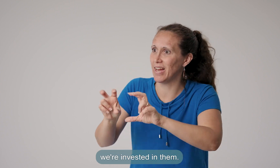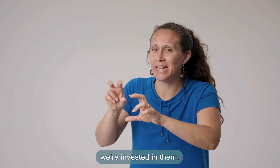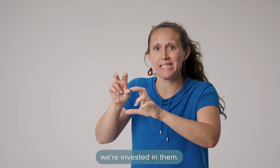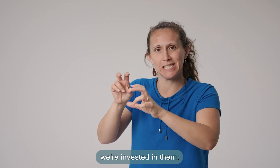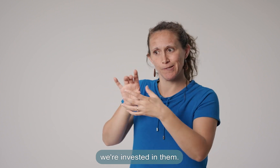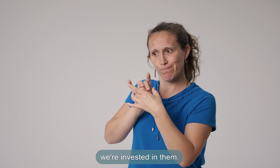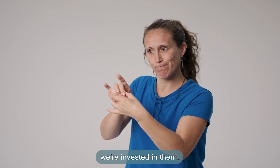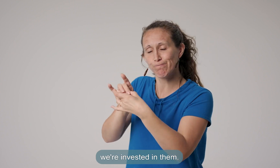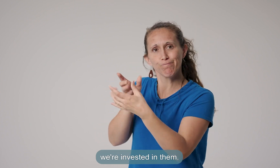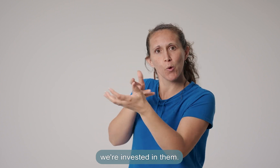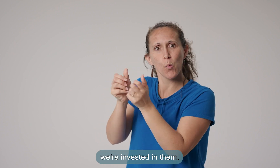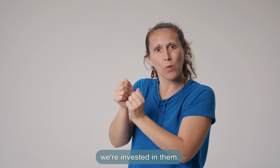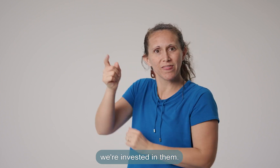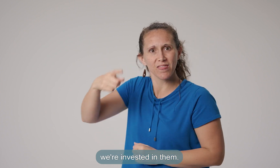them.